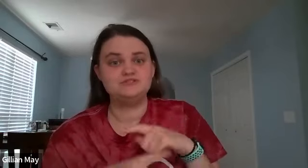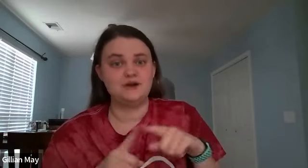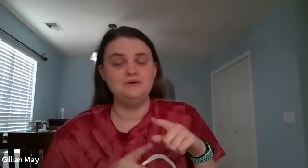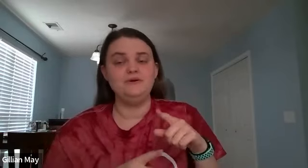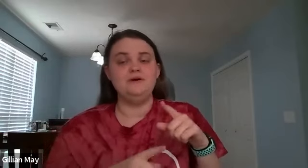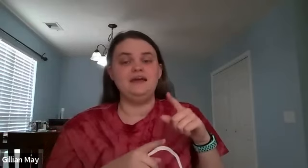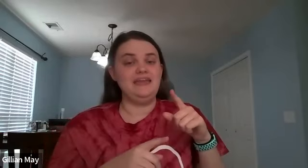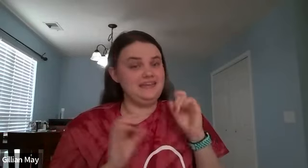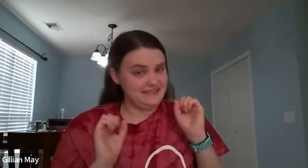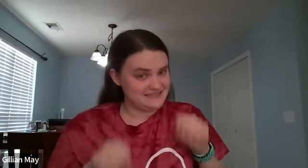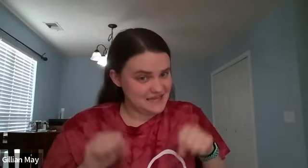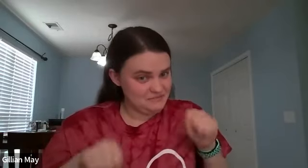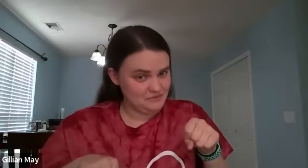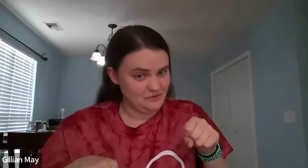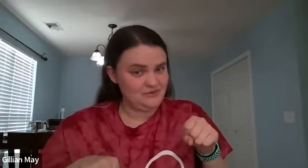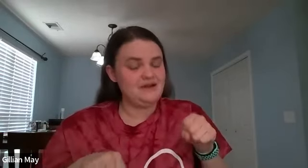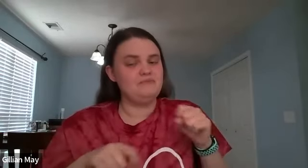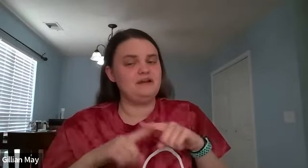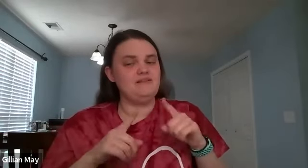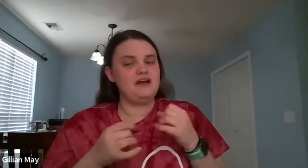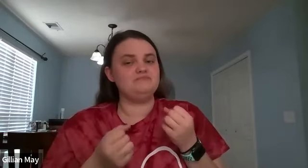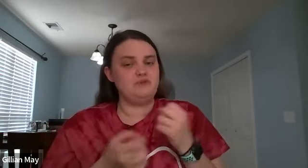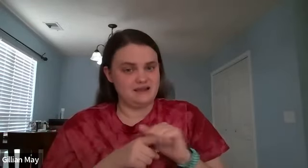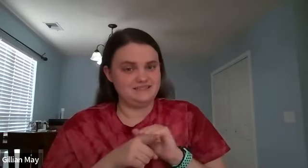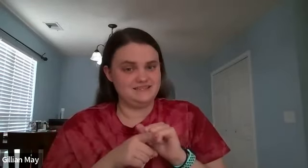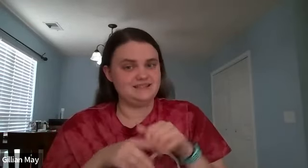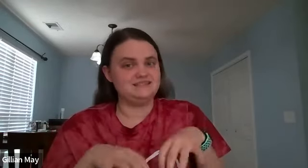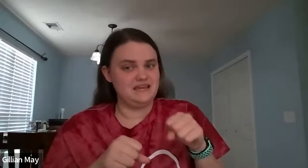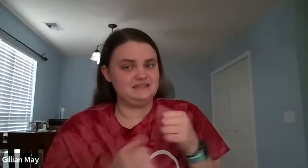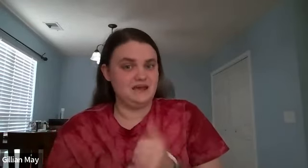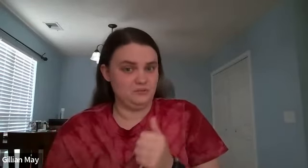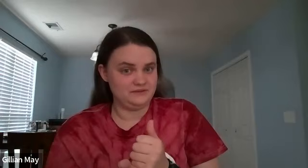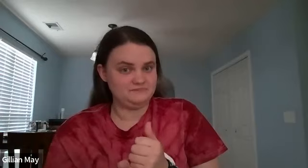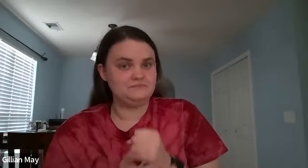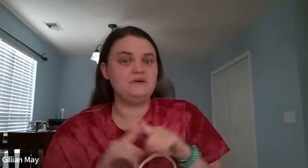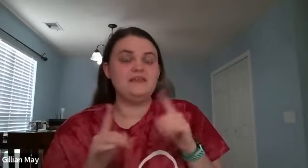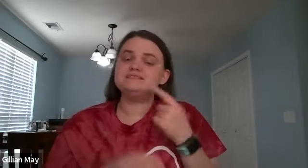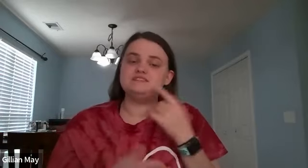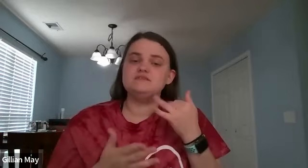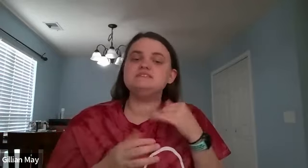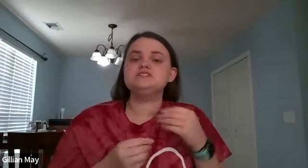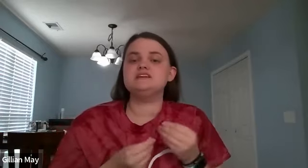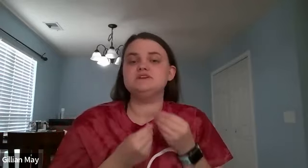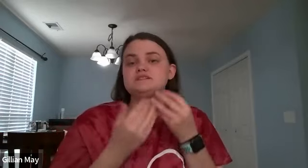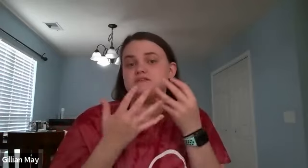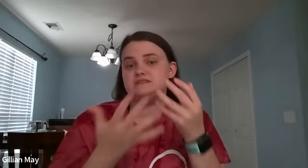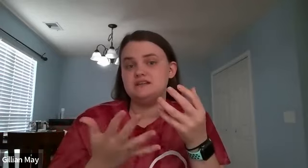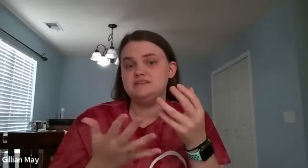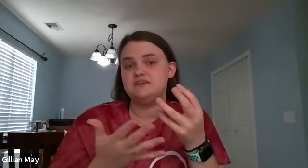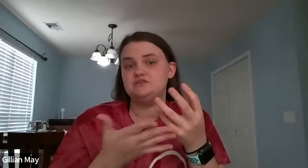So it is capable, but a lot of practice does take to help it. But like I said, so this is just giving you guys all the signs, and then during